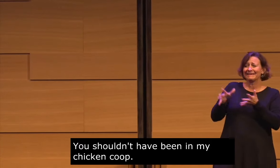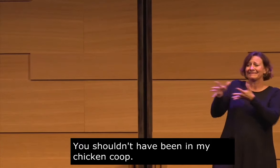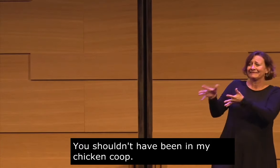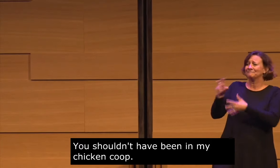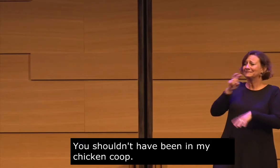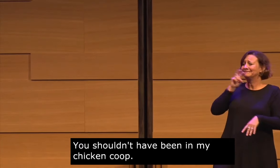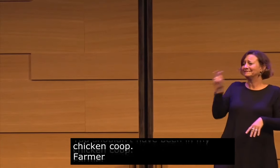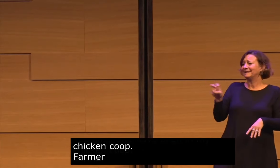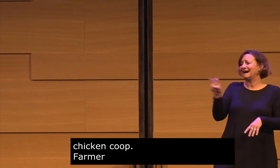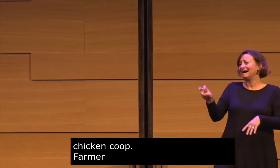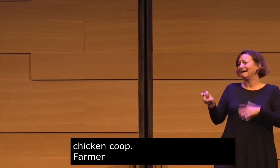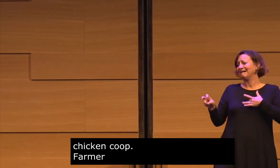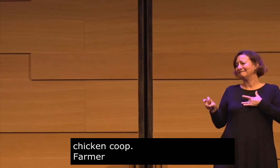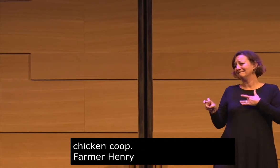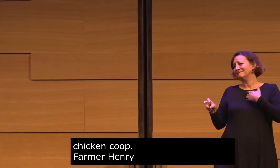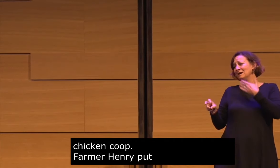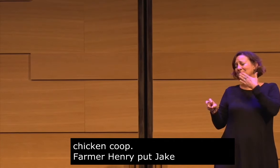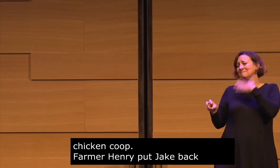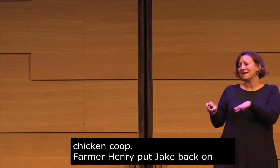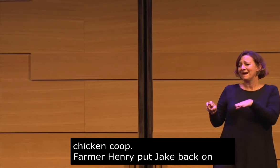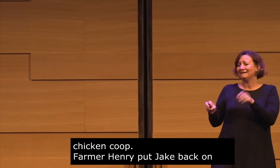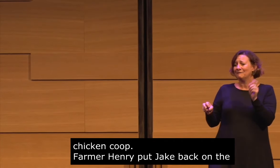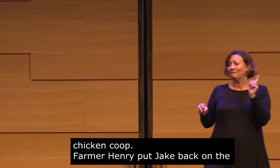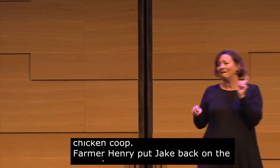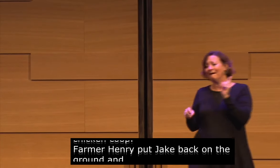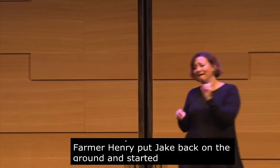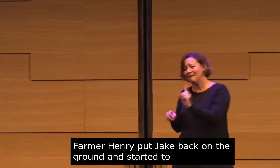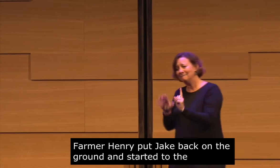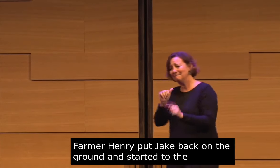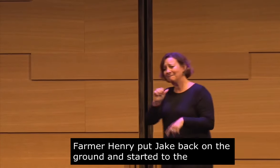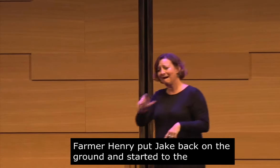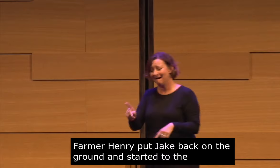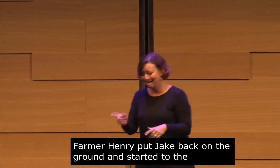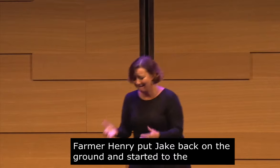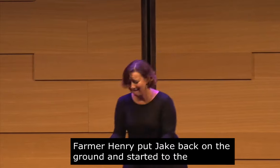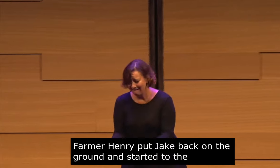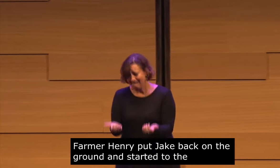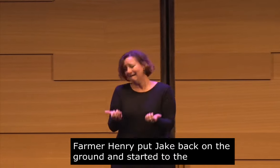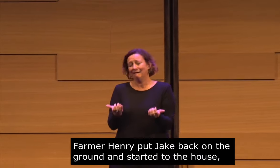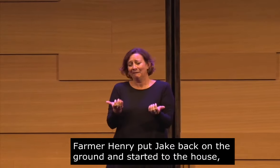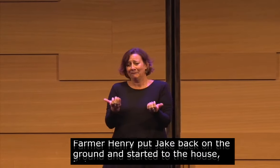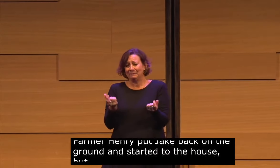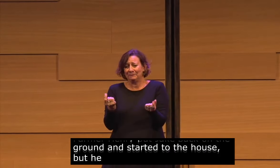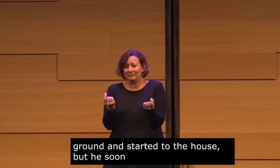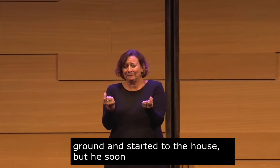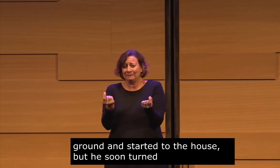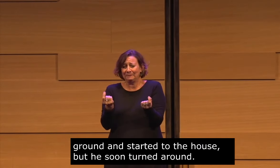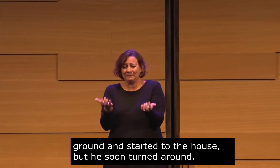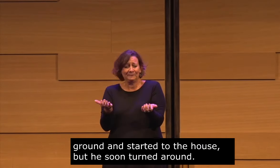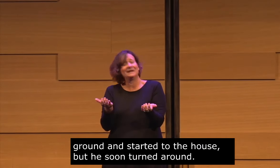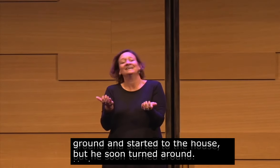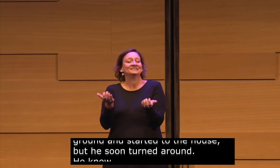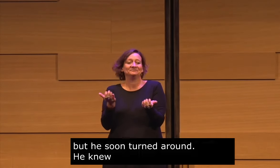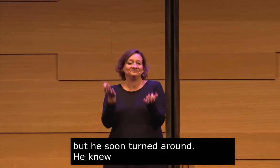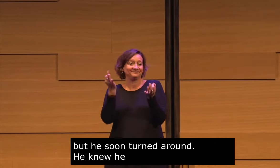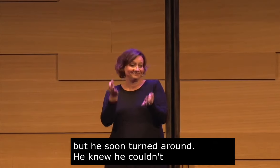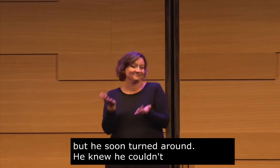Farmer Henry put Jake back on the ground and started towards the house, but he soon turned around. He knew he couldn't just let Jake lie there